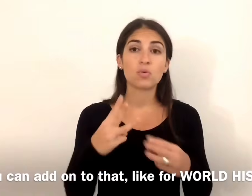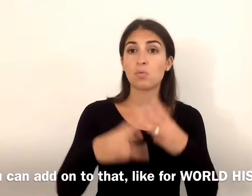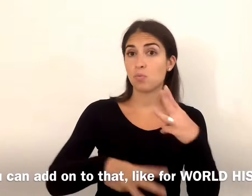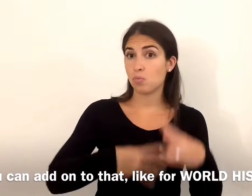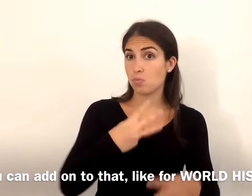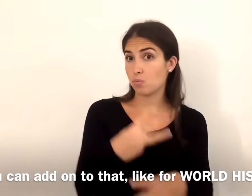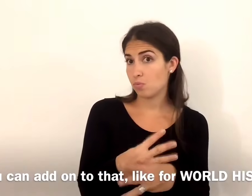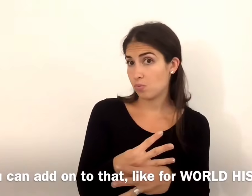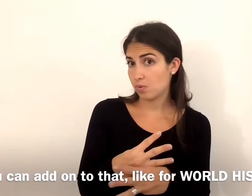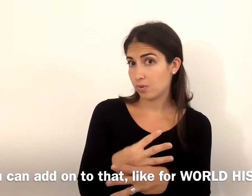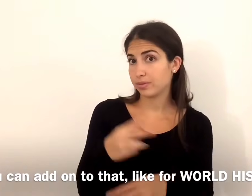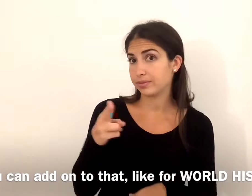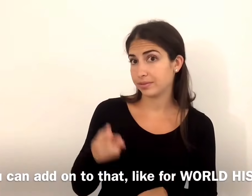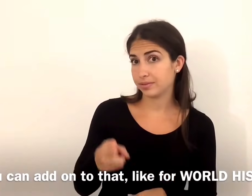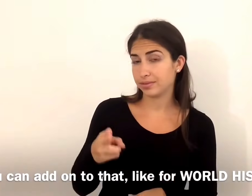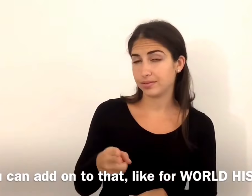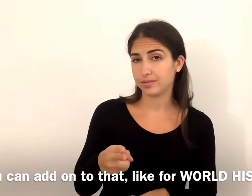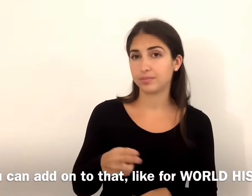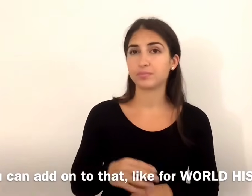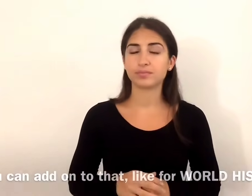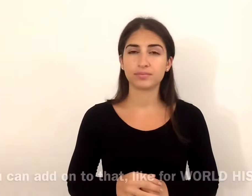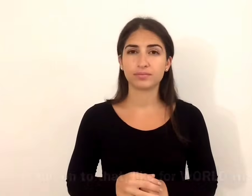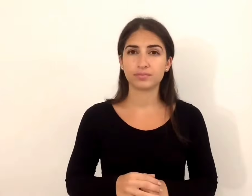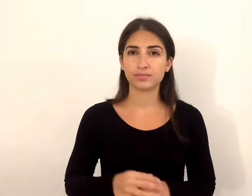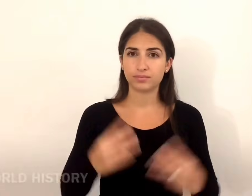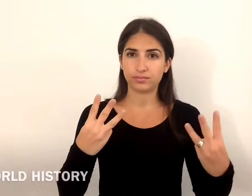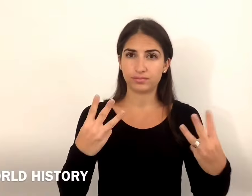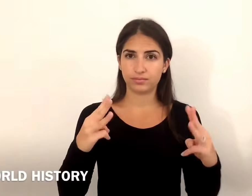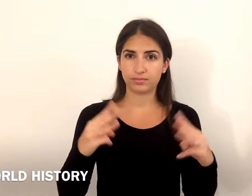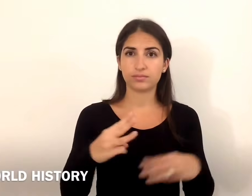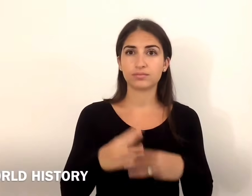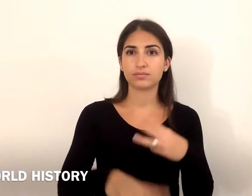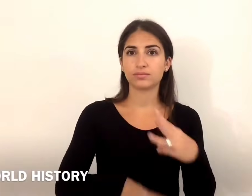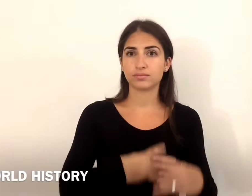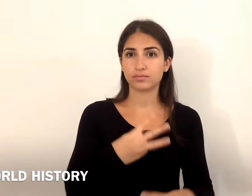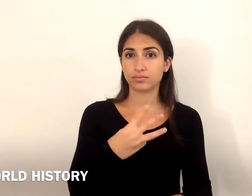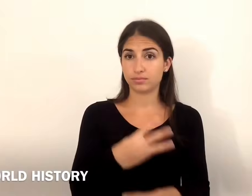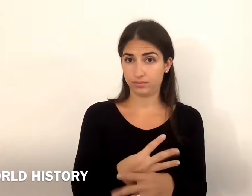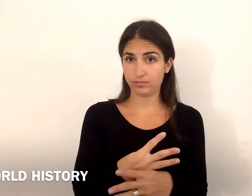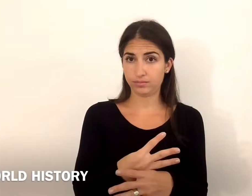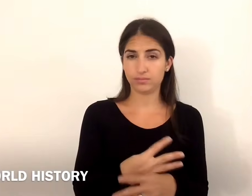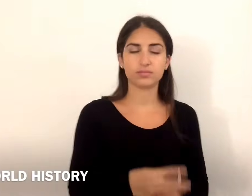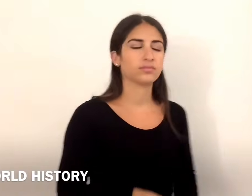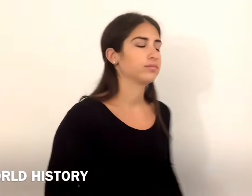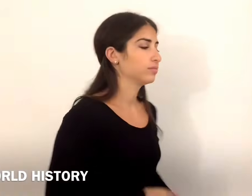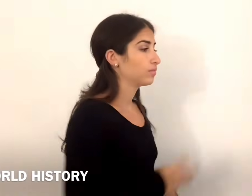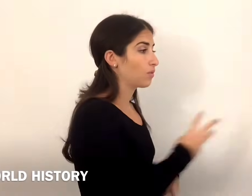You can add on to say world history. So that's world